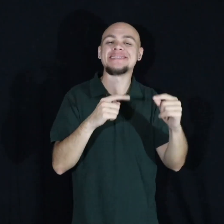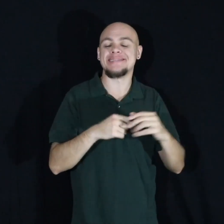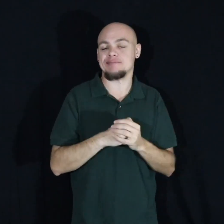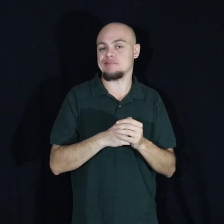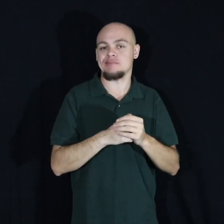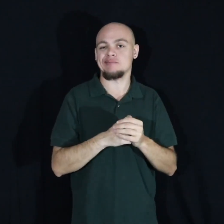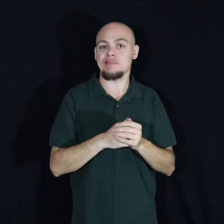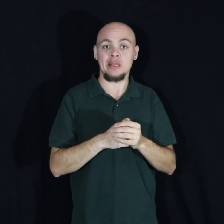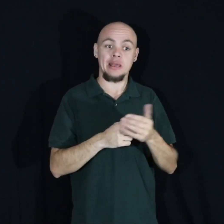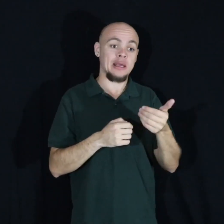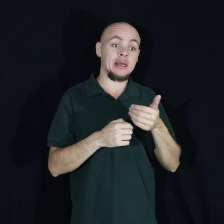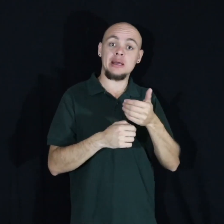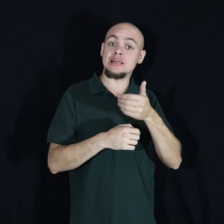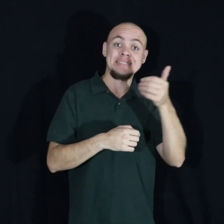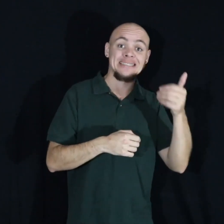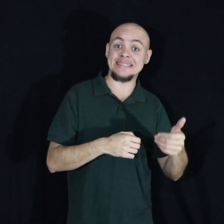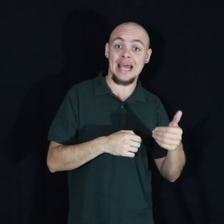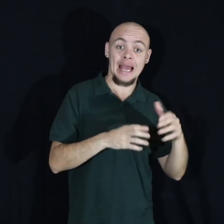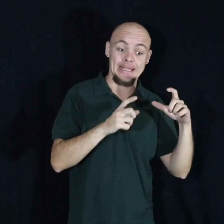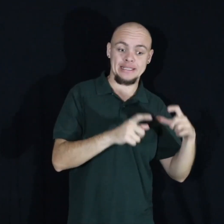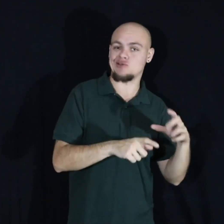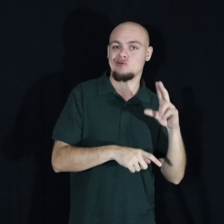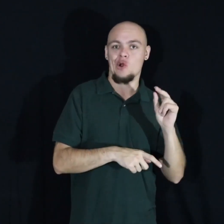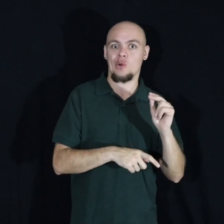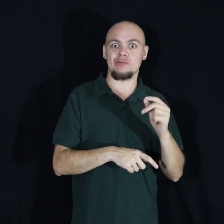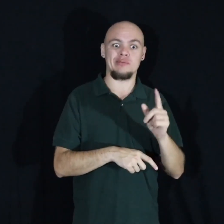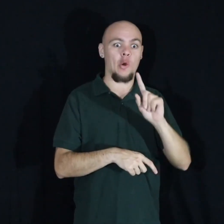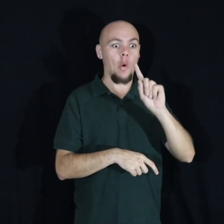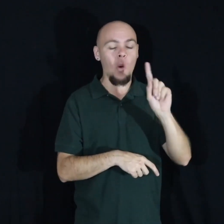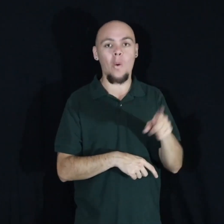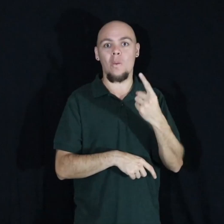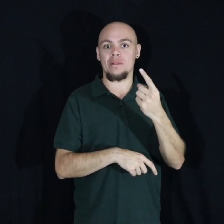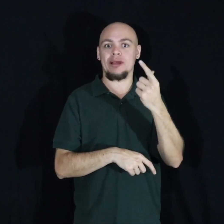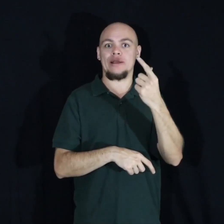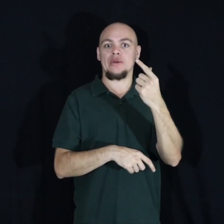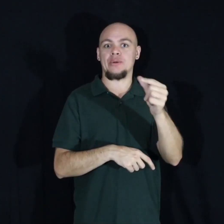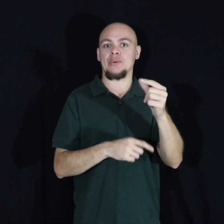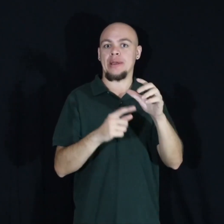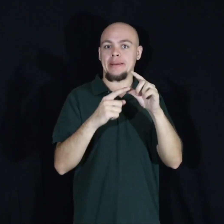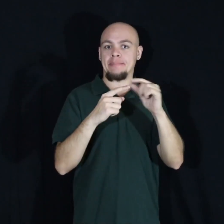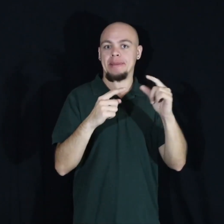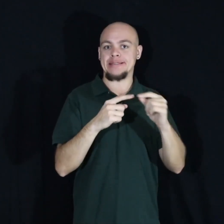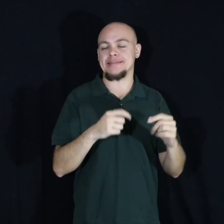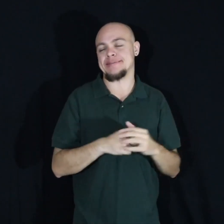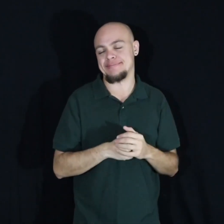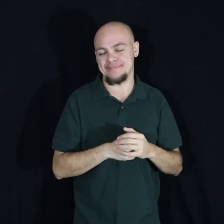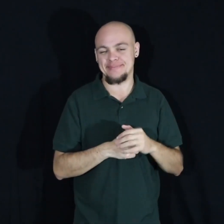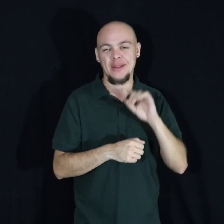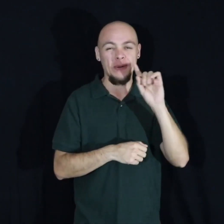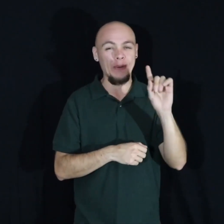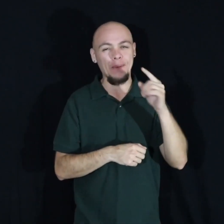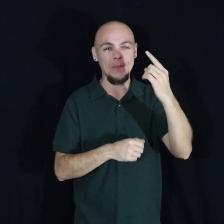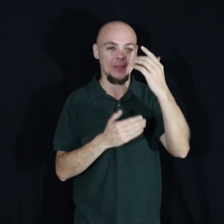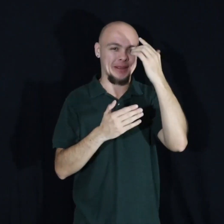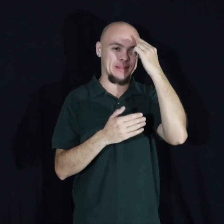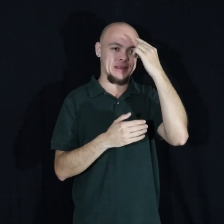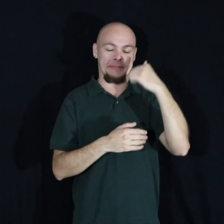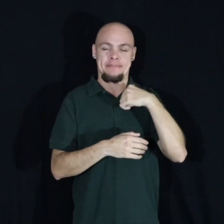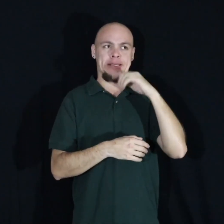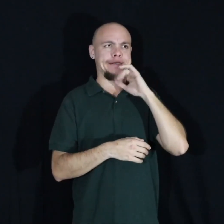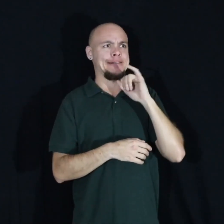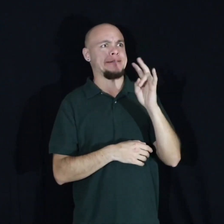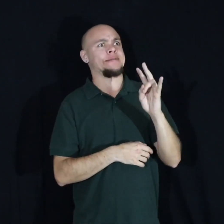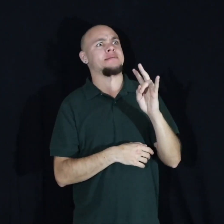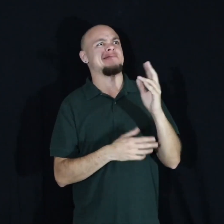Not a side dish of green beans, just green beans. The only thing I can think in my 7-year-old mind